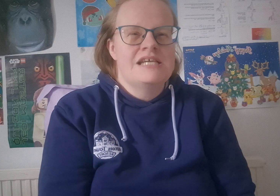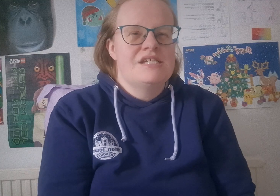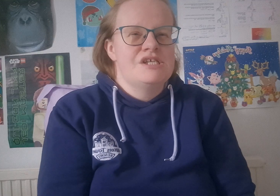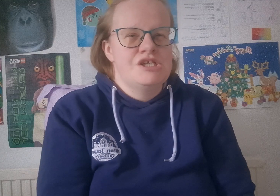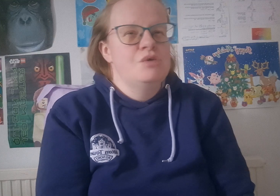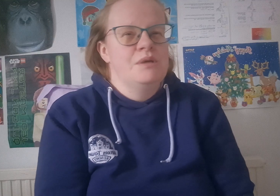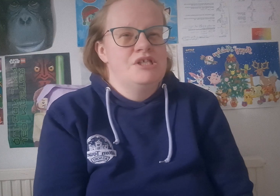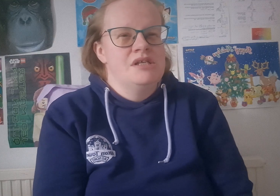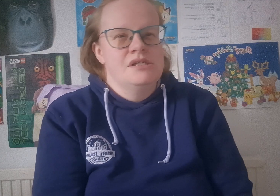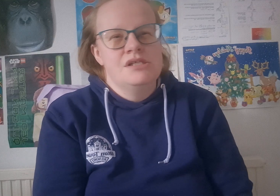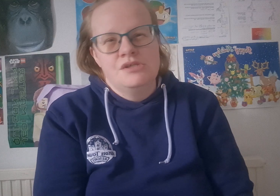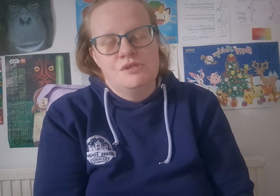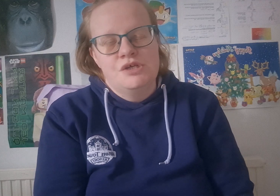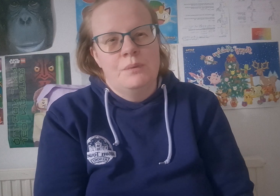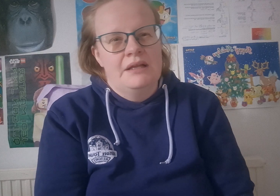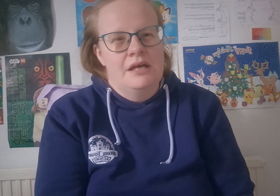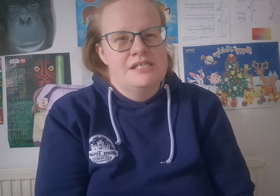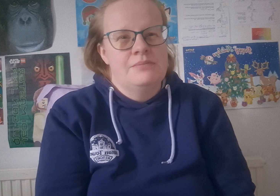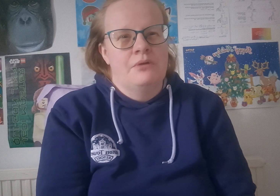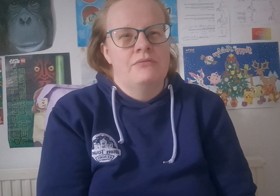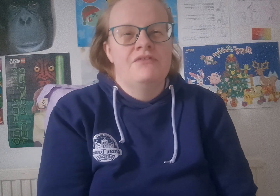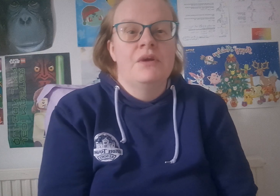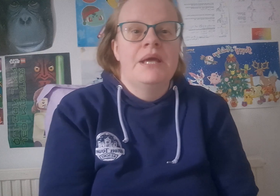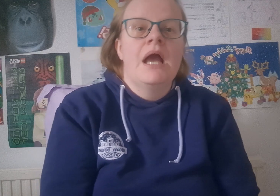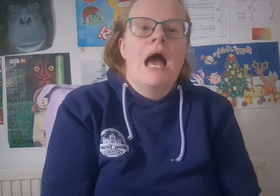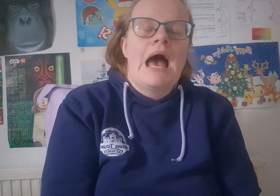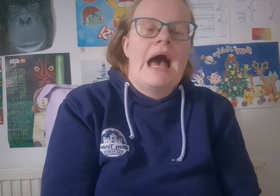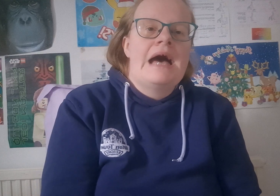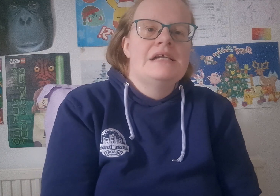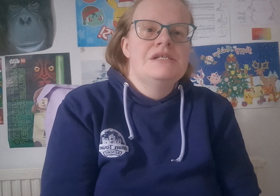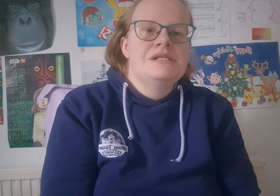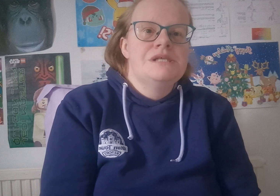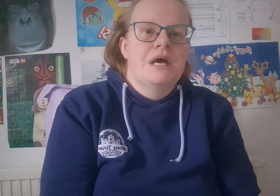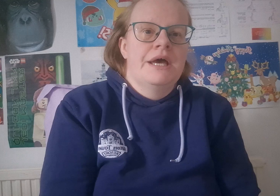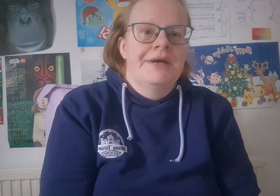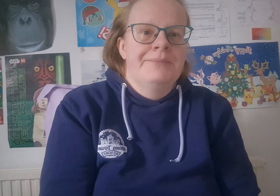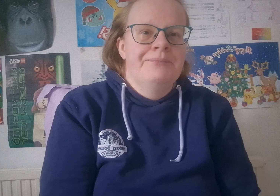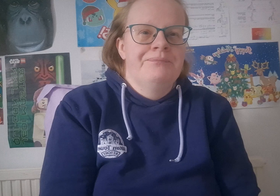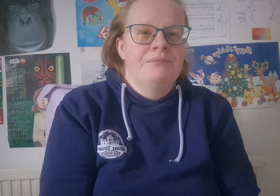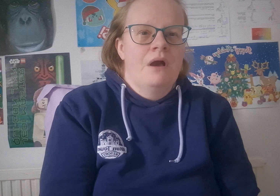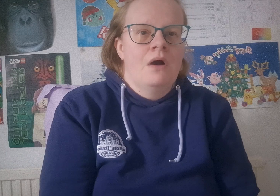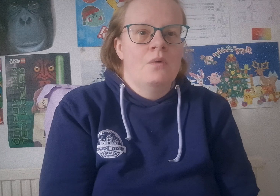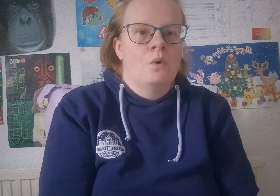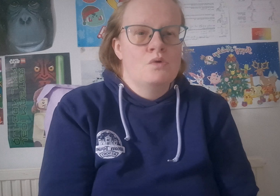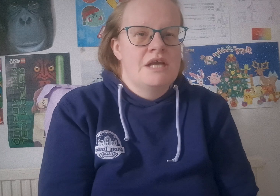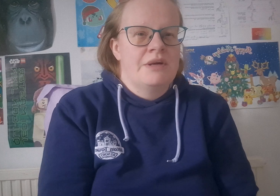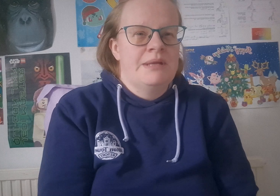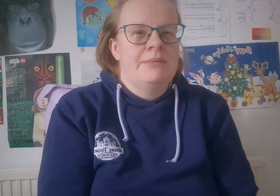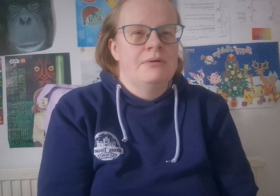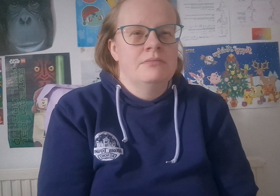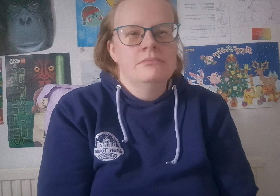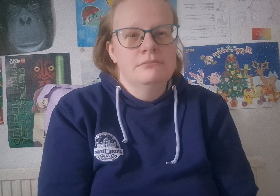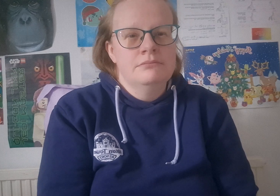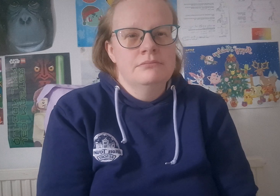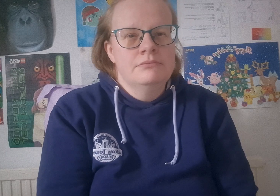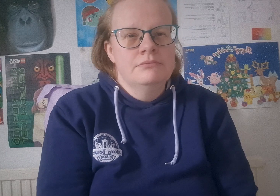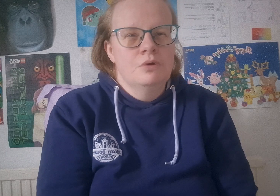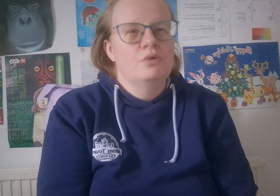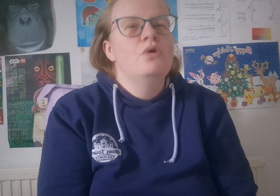Gladiator 2, which didn't do too well and I didn't bother reviewing, and Ordinary People, or